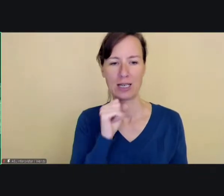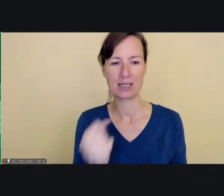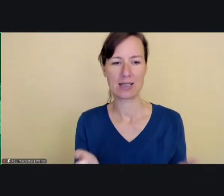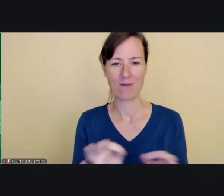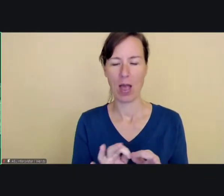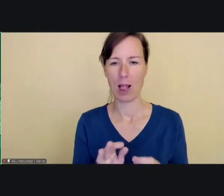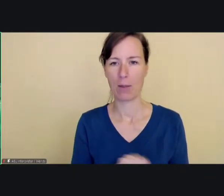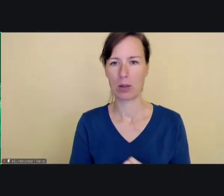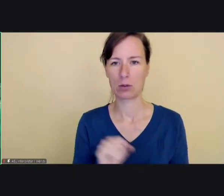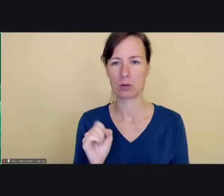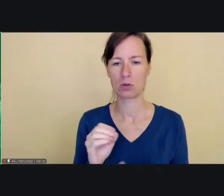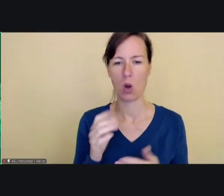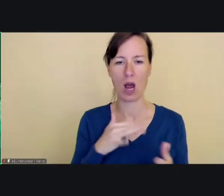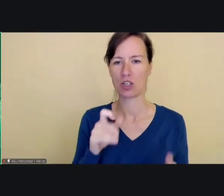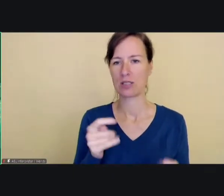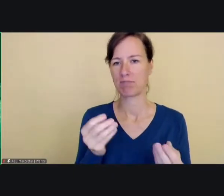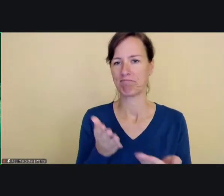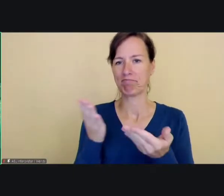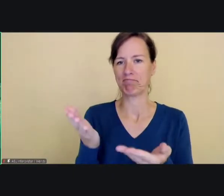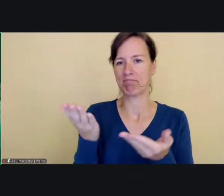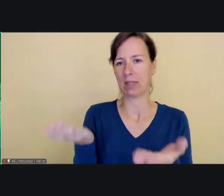offline.